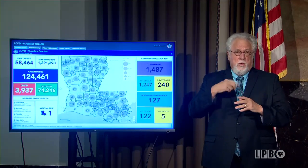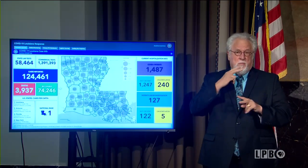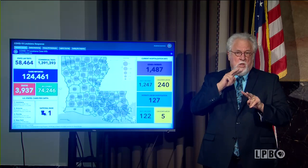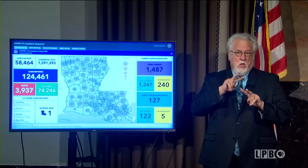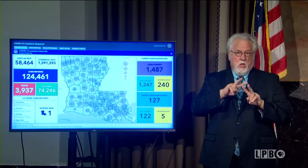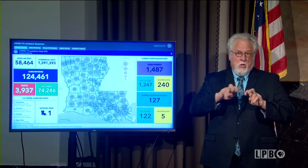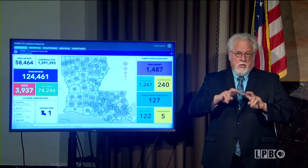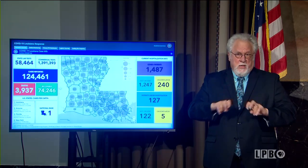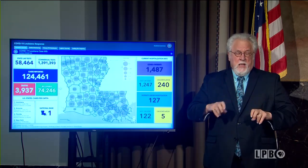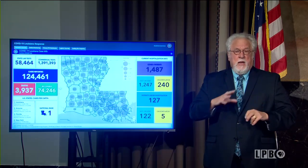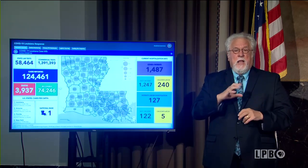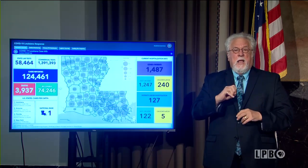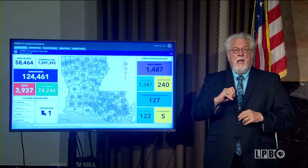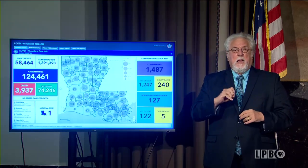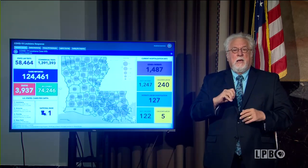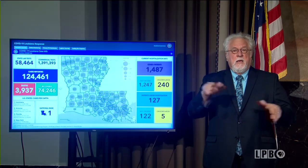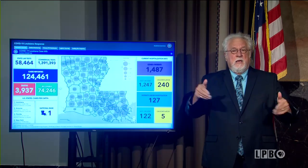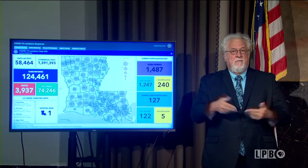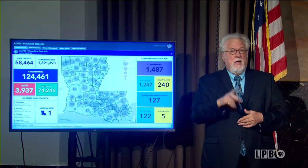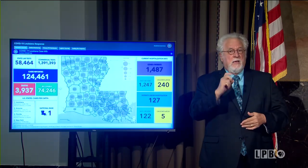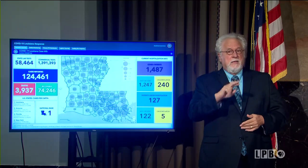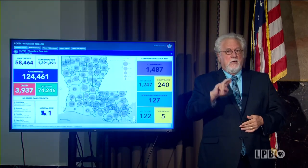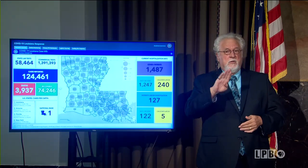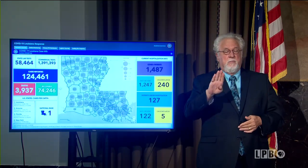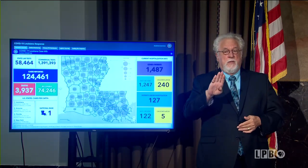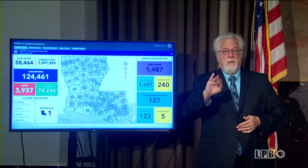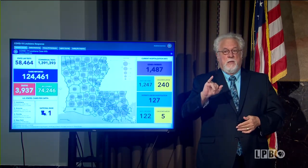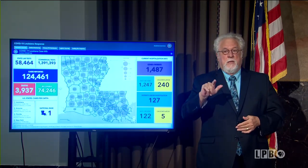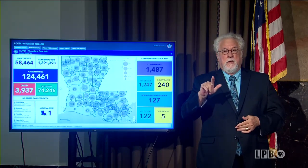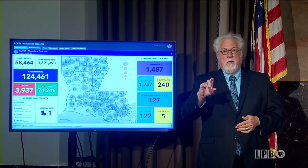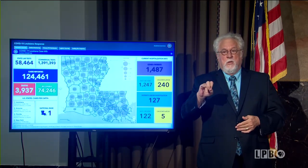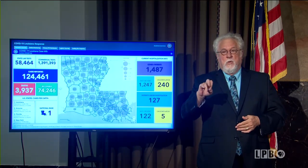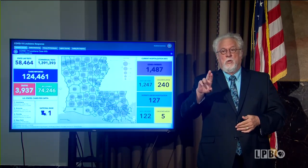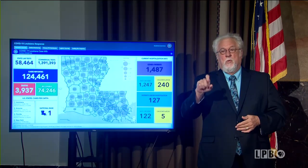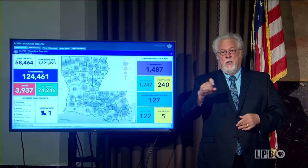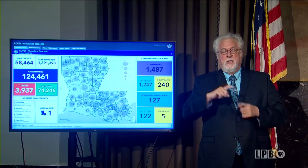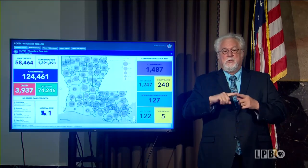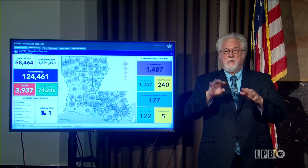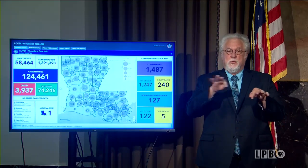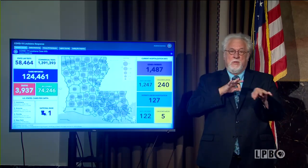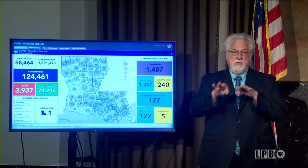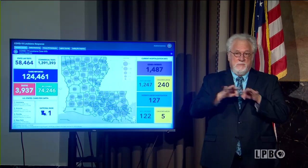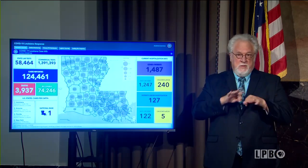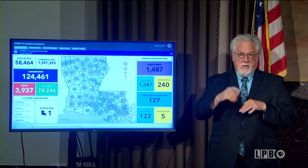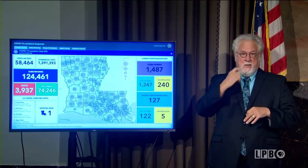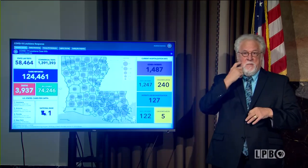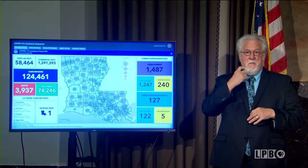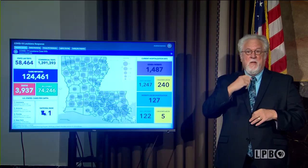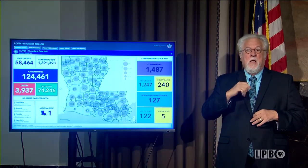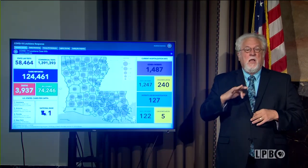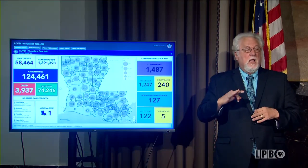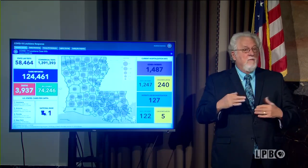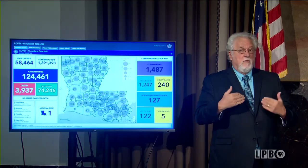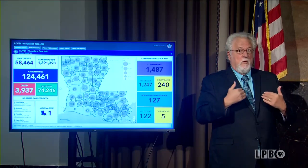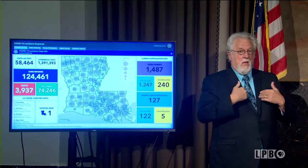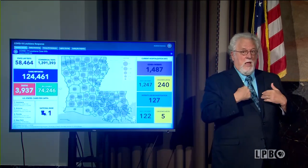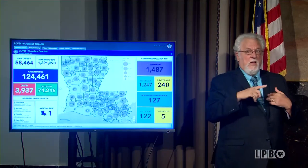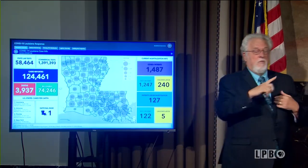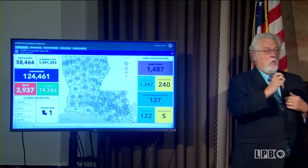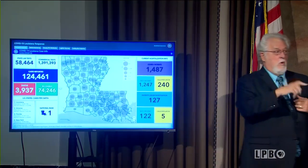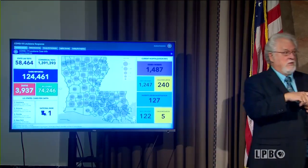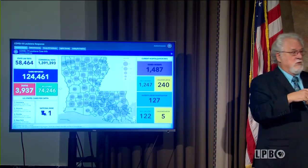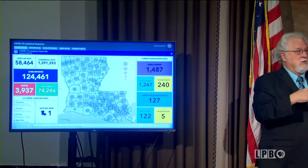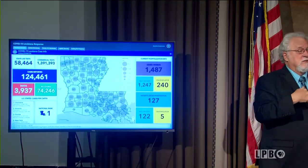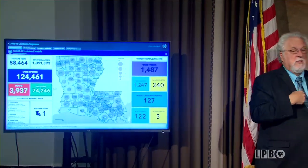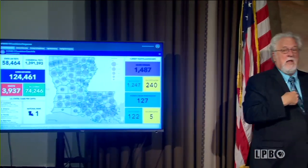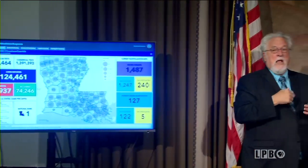at, and I want to invite Dr. Bu to come to the podium now to go through and explain them. If you've got questions for Dr. Bu,